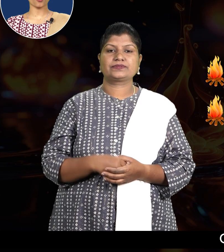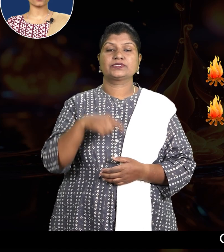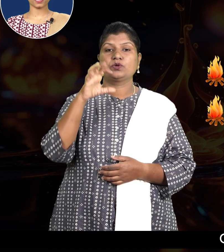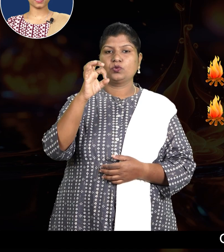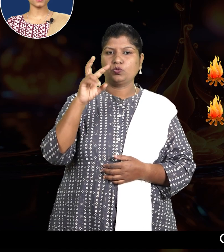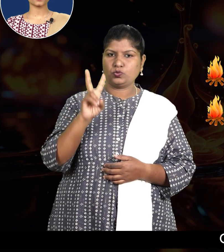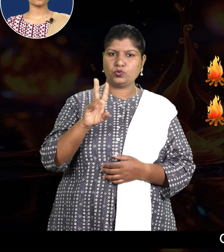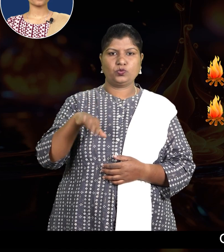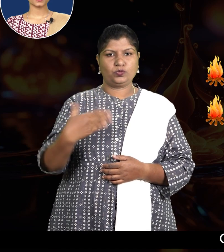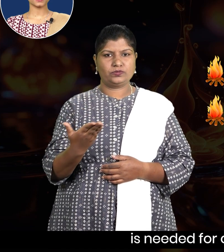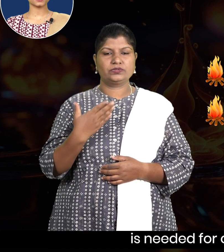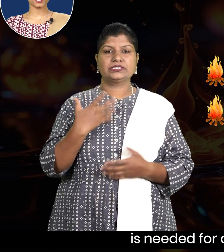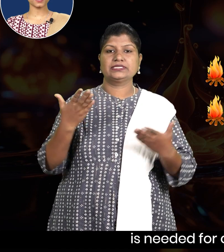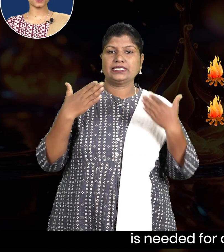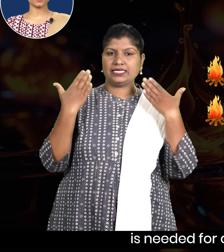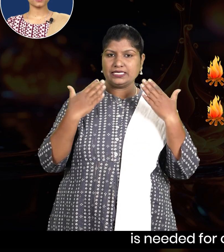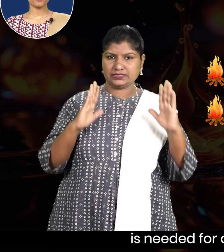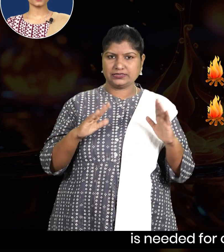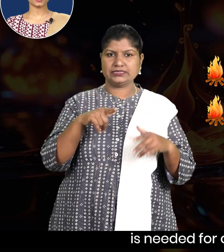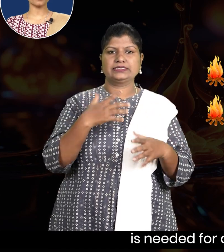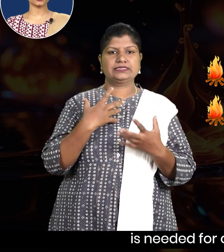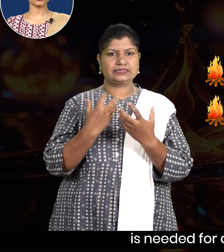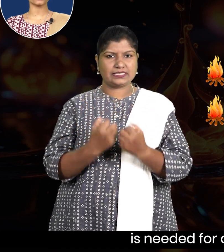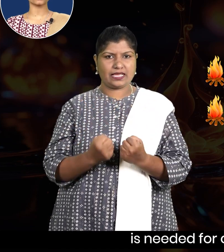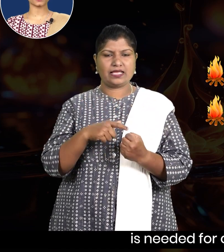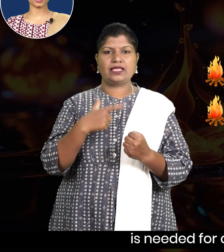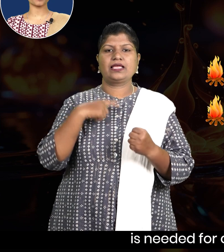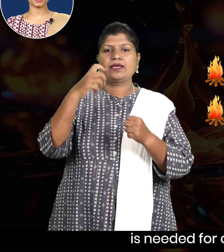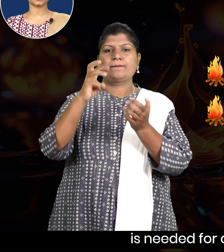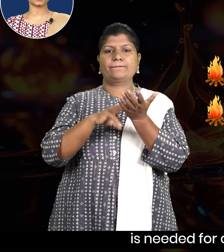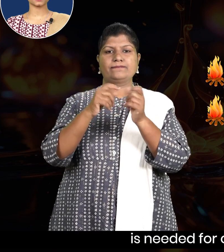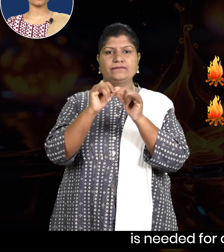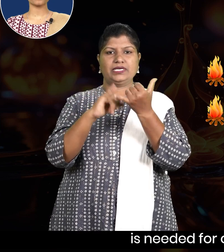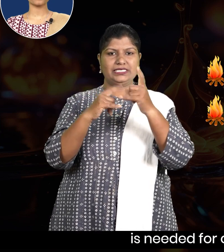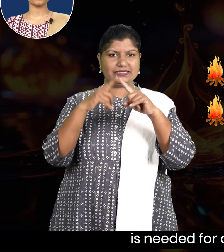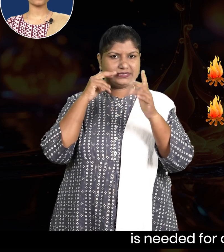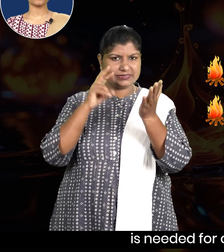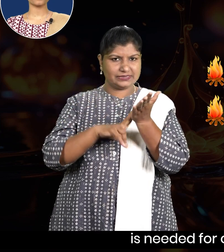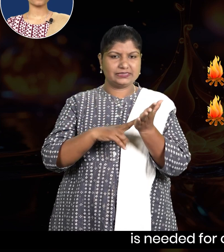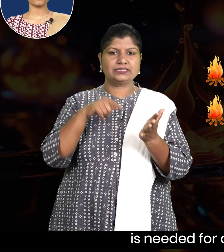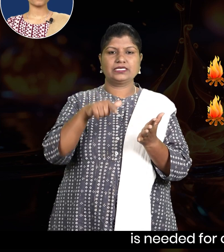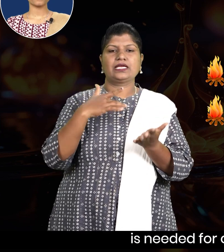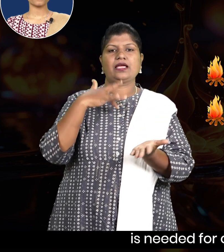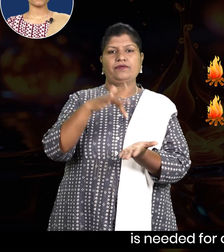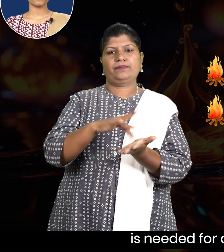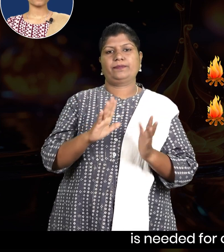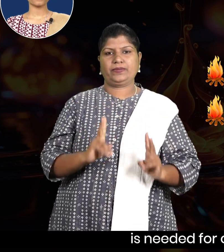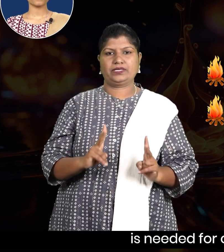Oxygen or air is needed for combustion to take place.